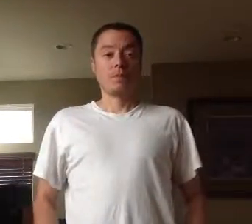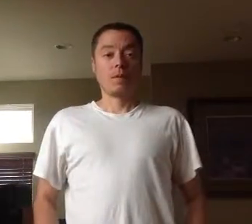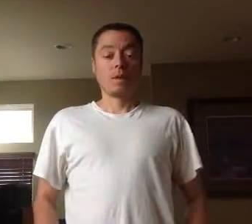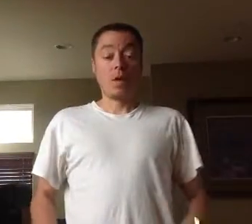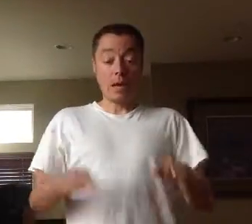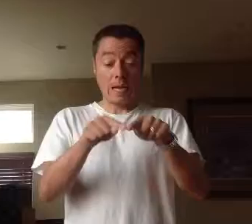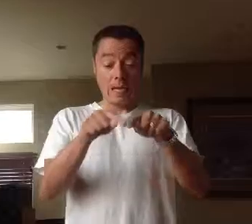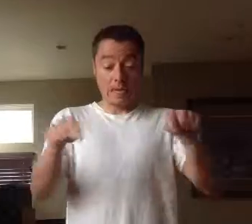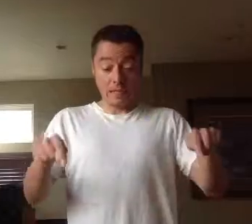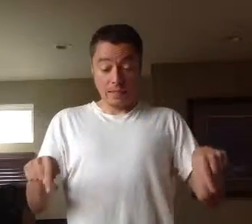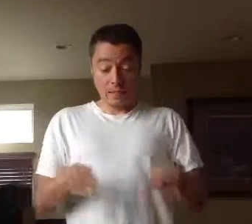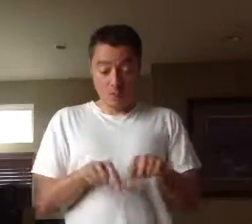Keyboard.